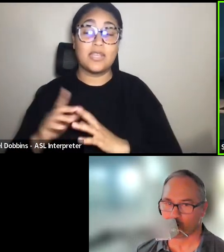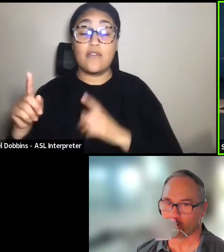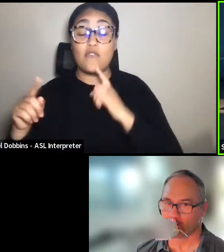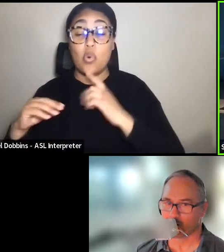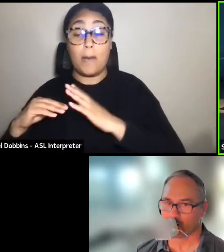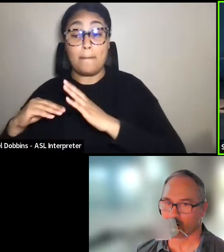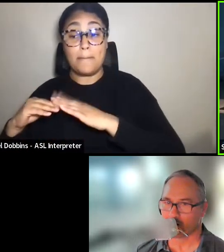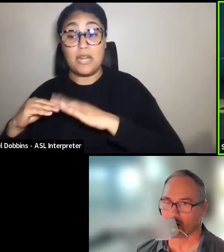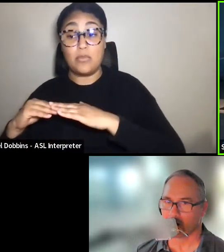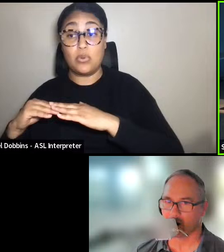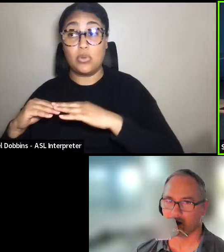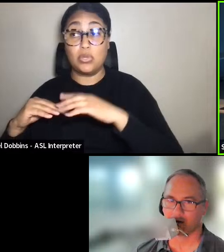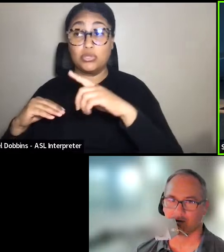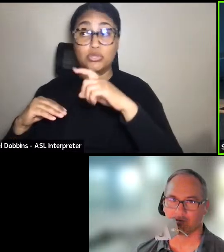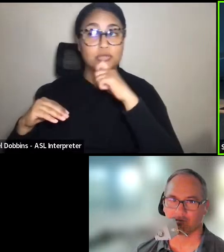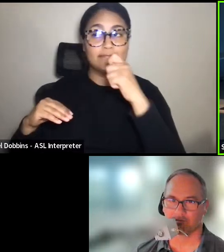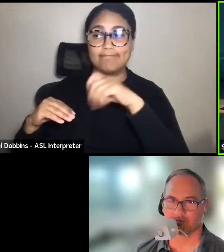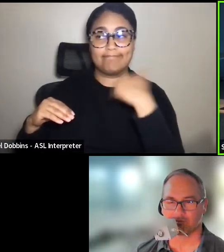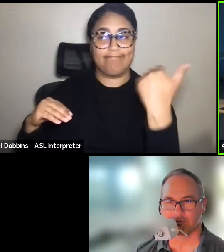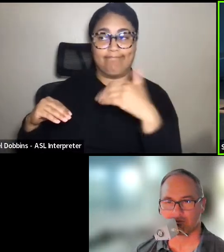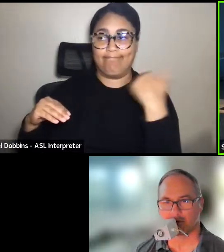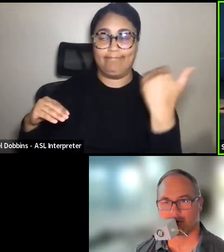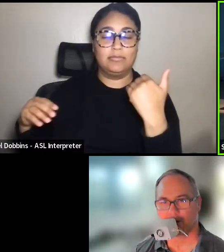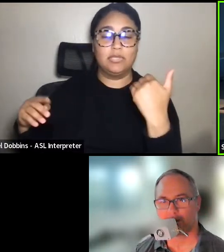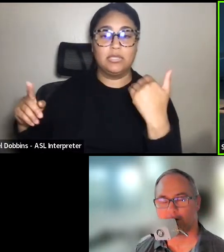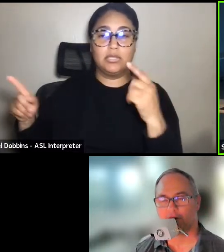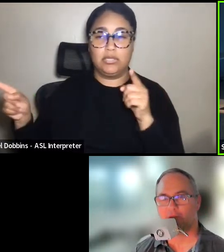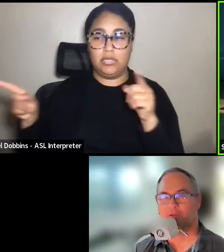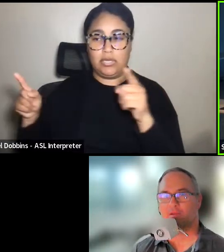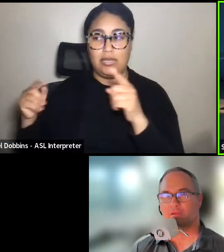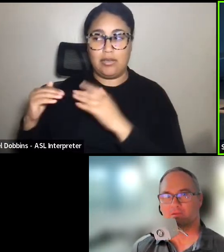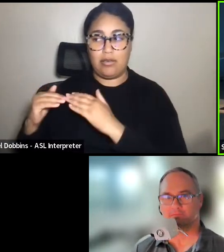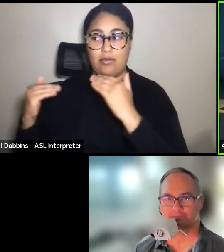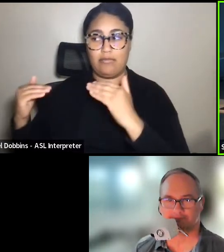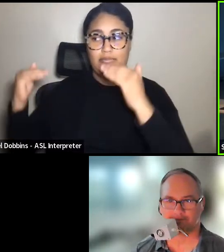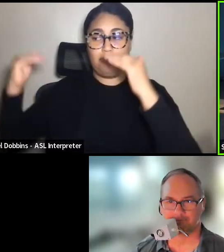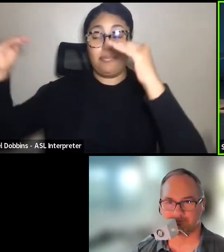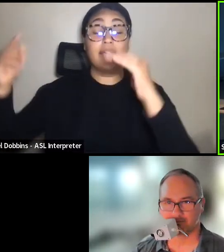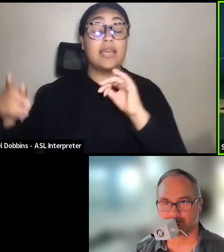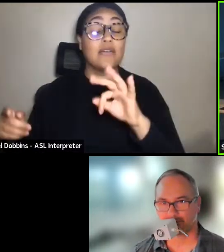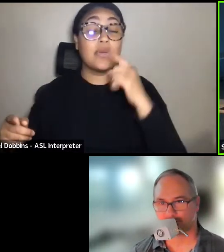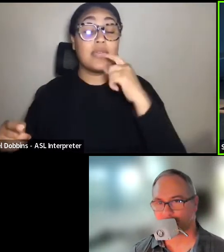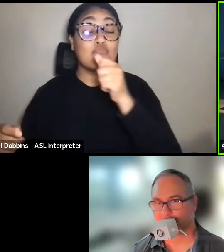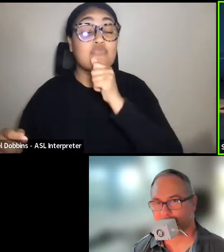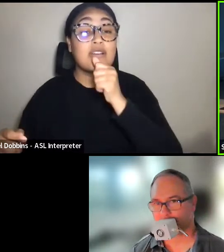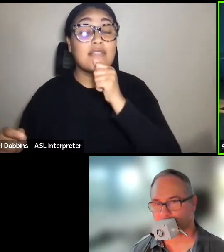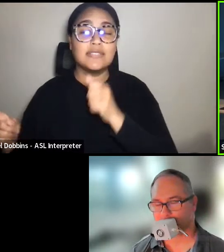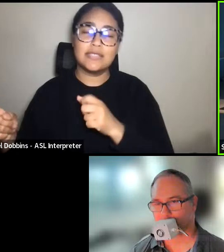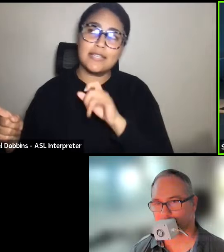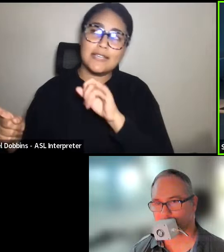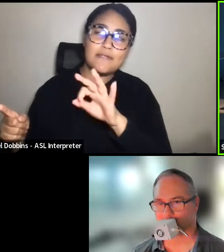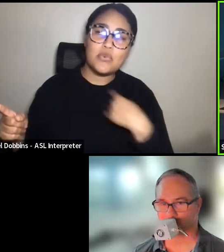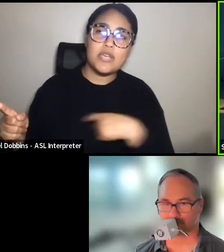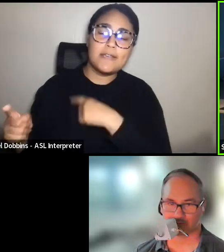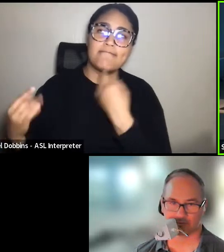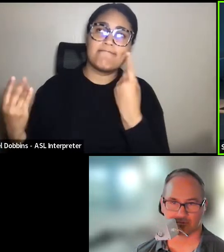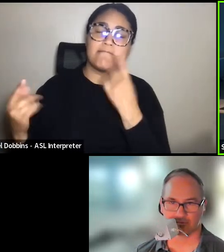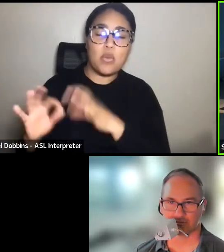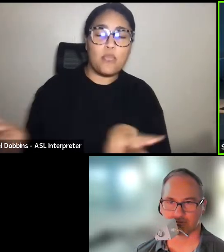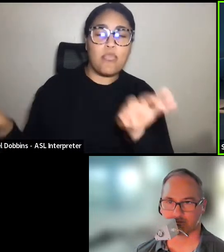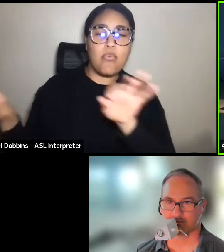unacceptable. And if we think about students and privacy, if we think about that as really